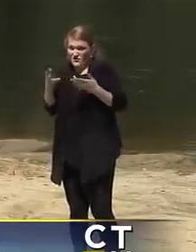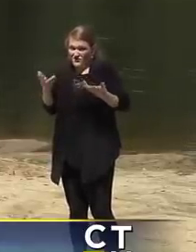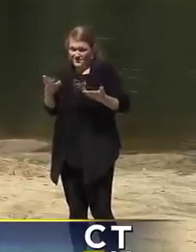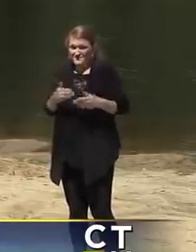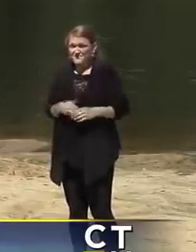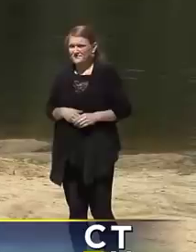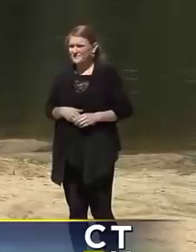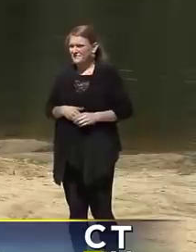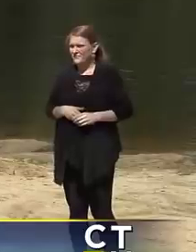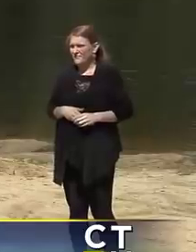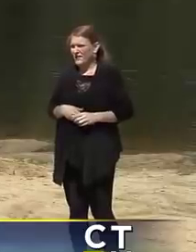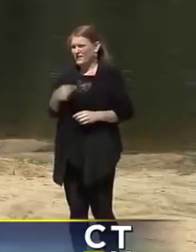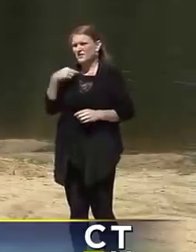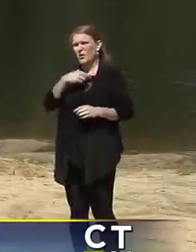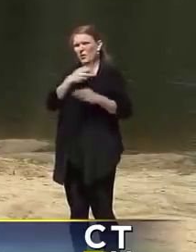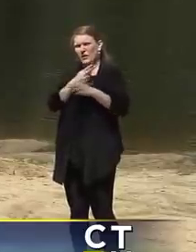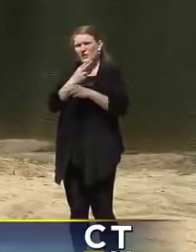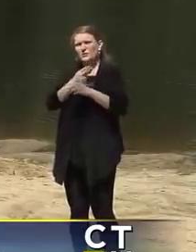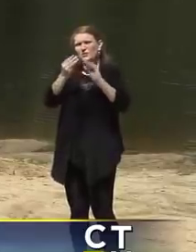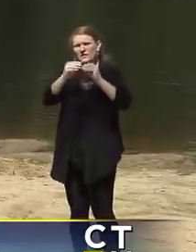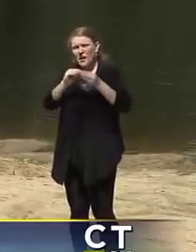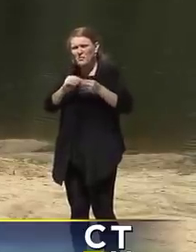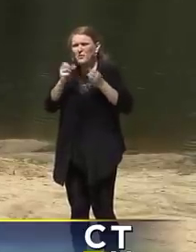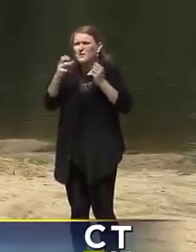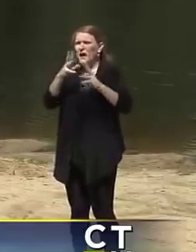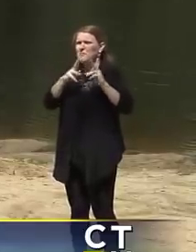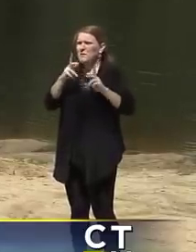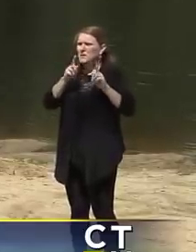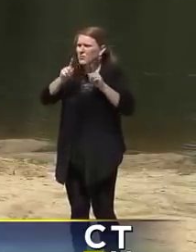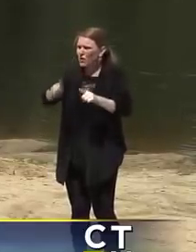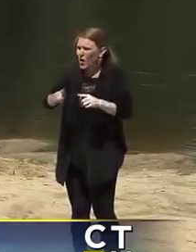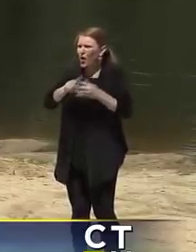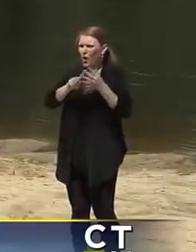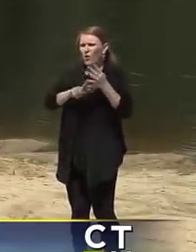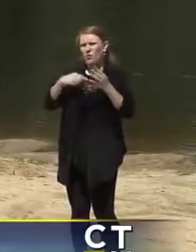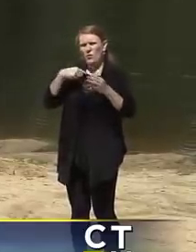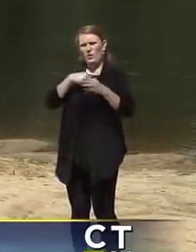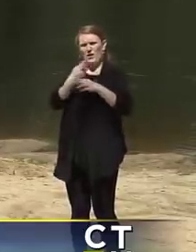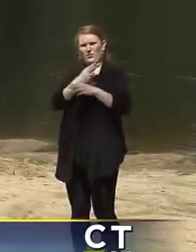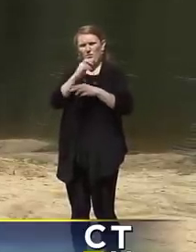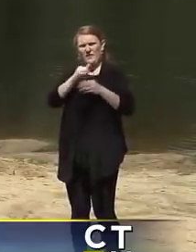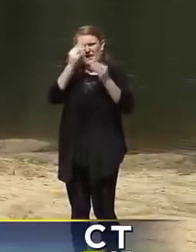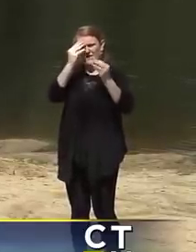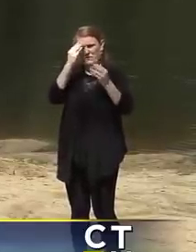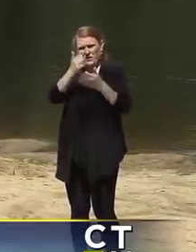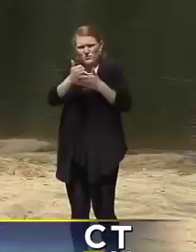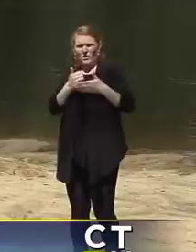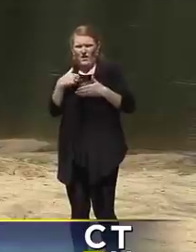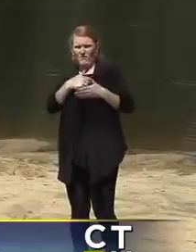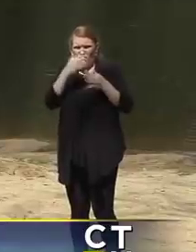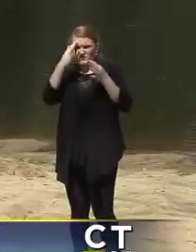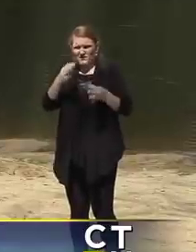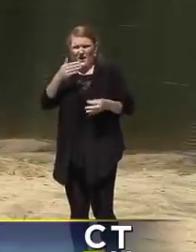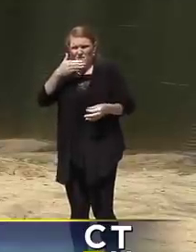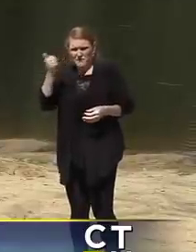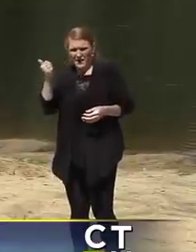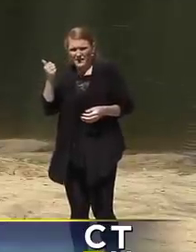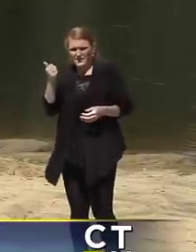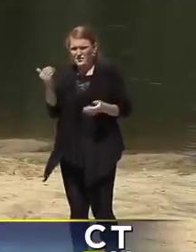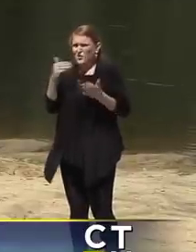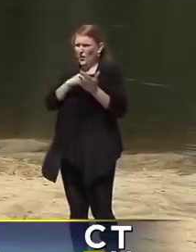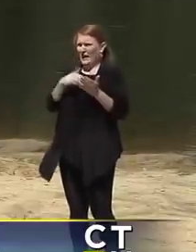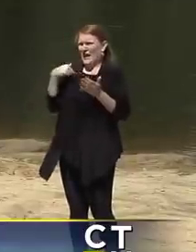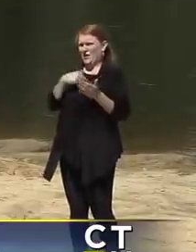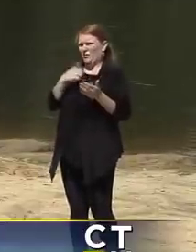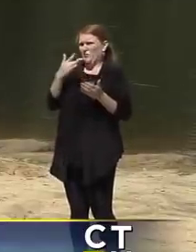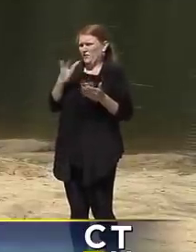times to guide a lot of our decision making here. Again, focusing on the shoreline beaches where there's more opportunity for people